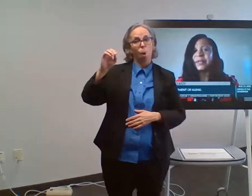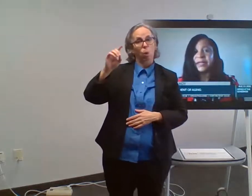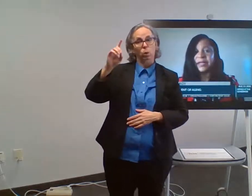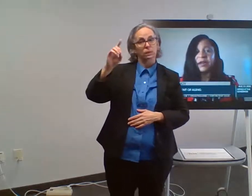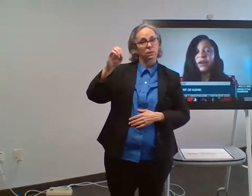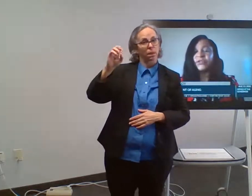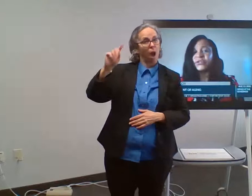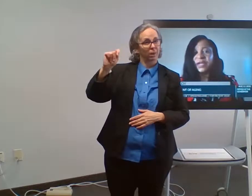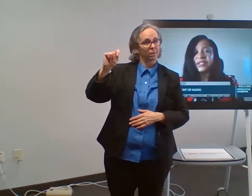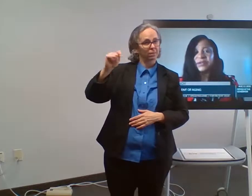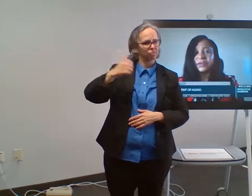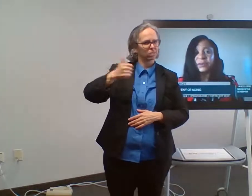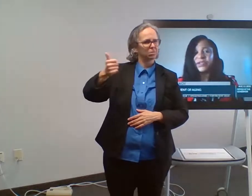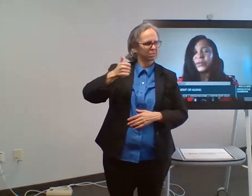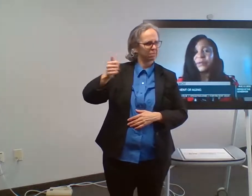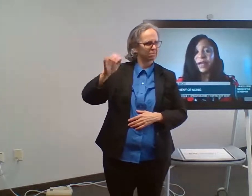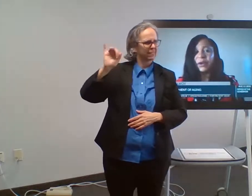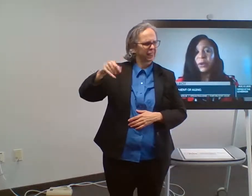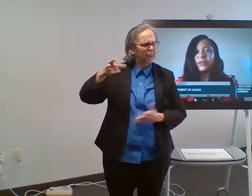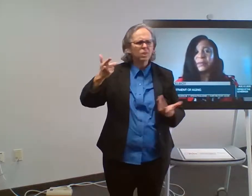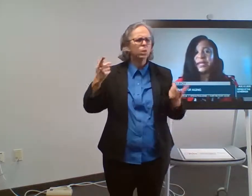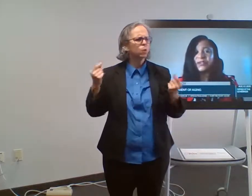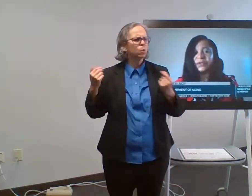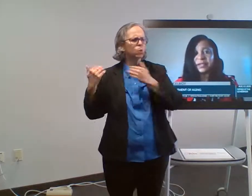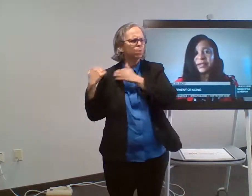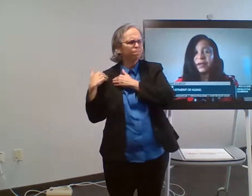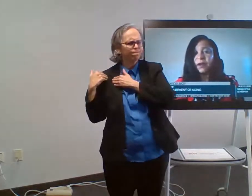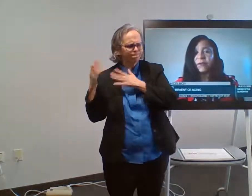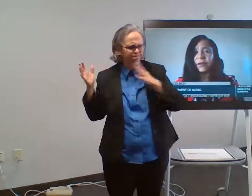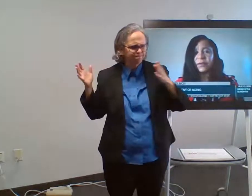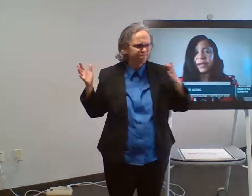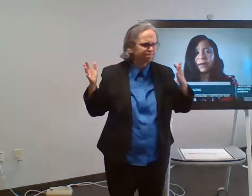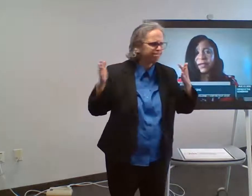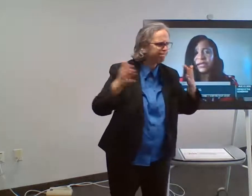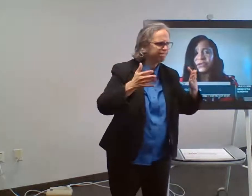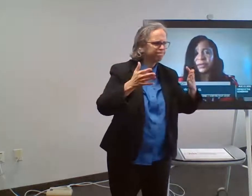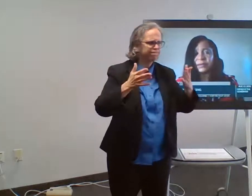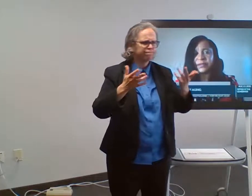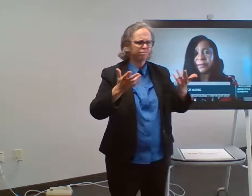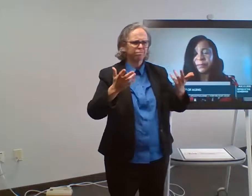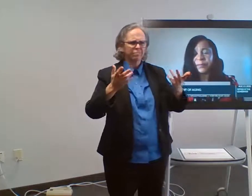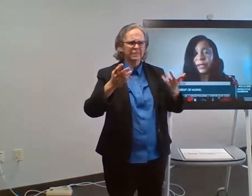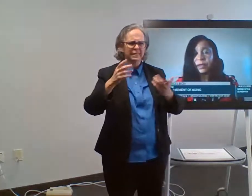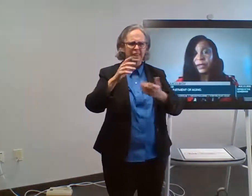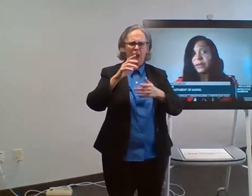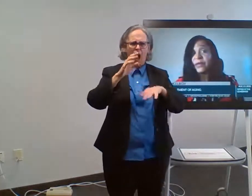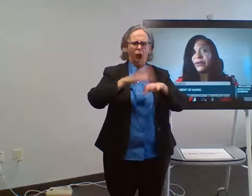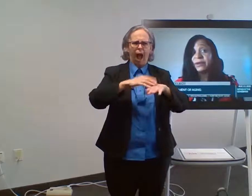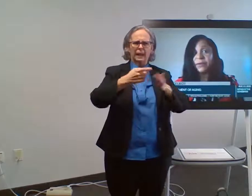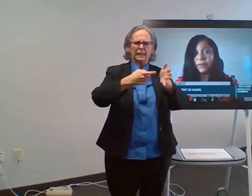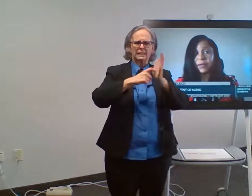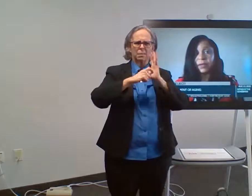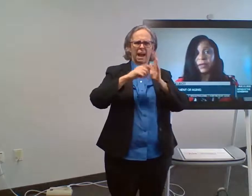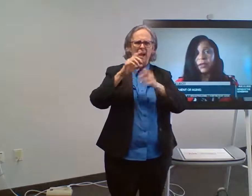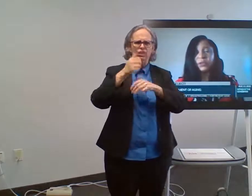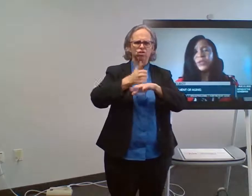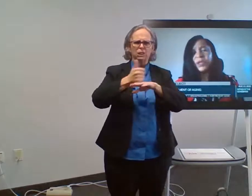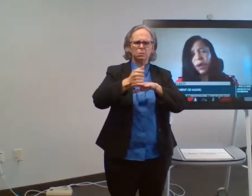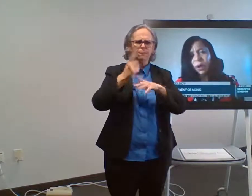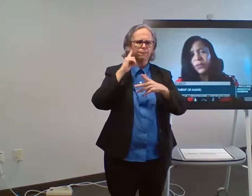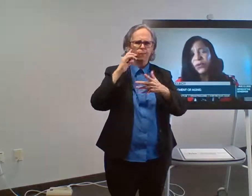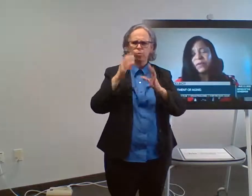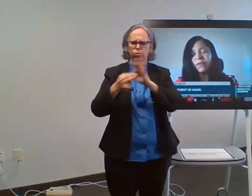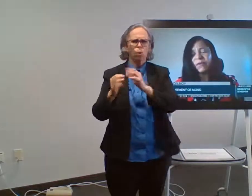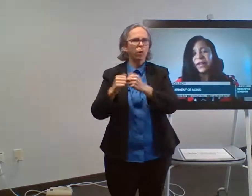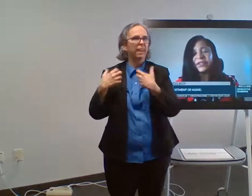incentivize the ability for transit authorities to provide on-demand transit for healthcare-related trips. And on the internet front, which